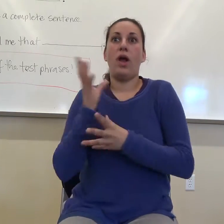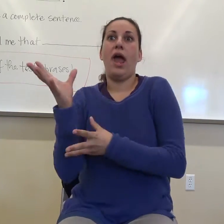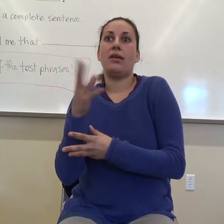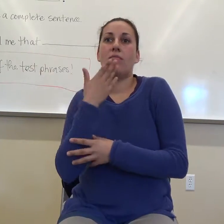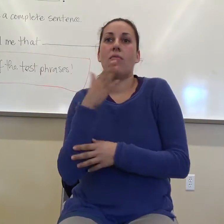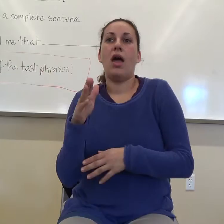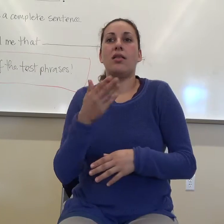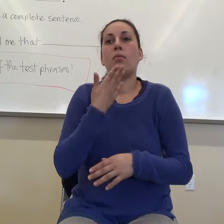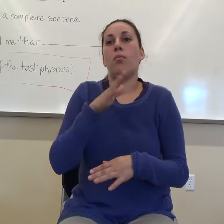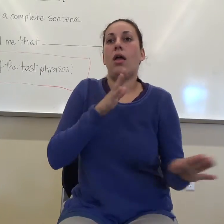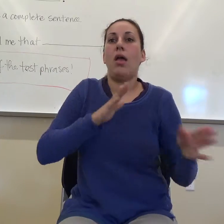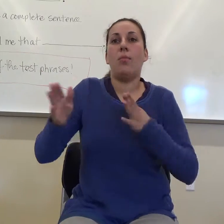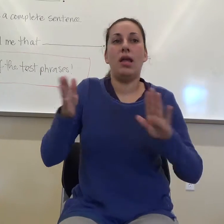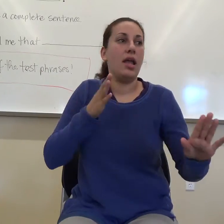badly.